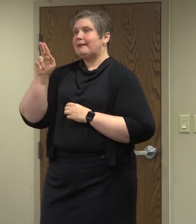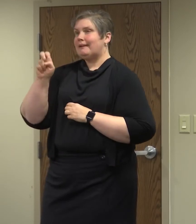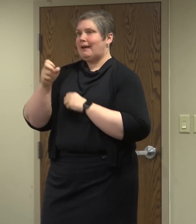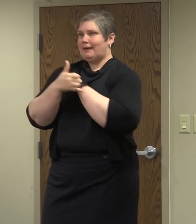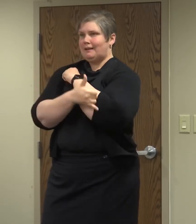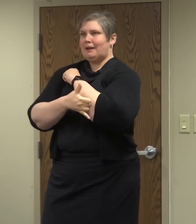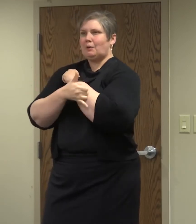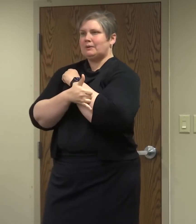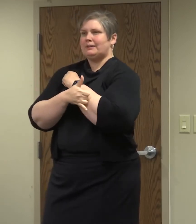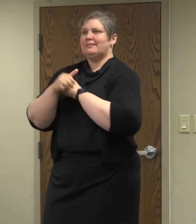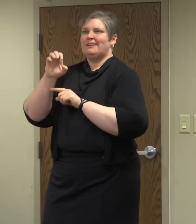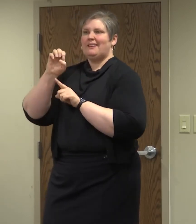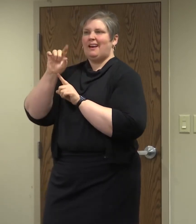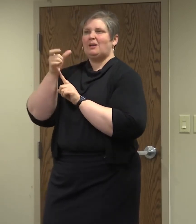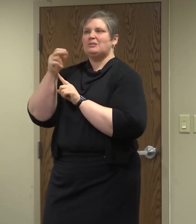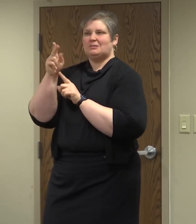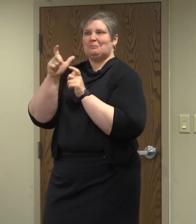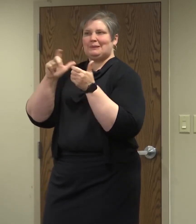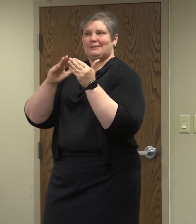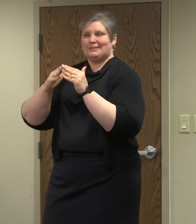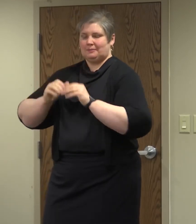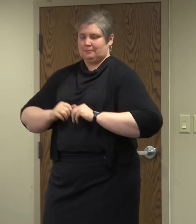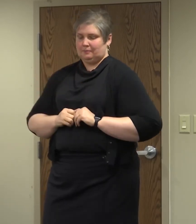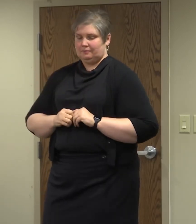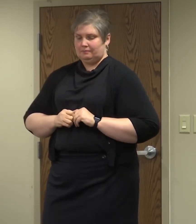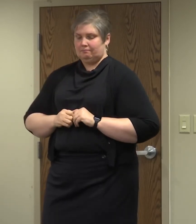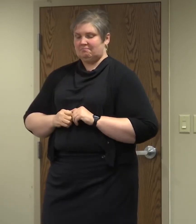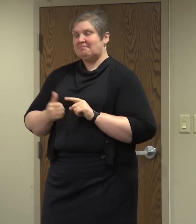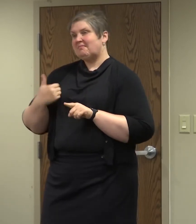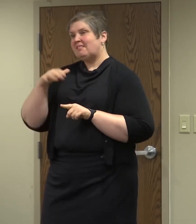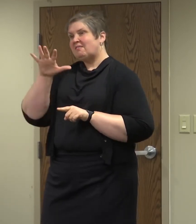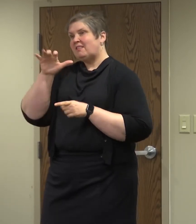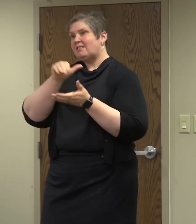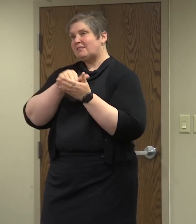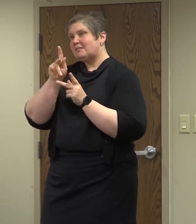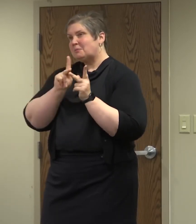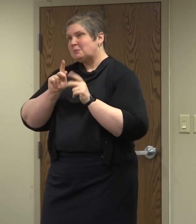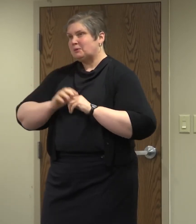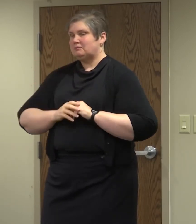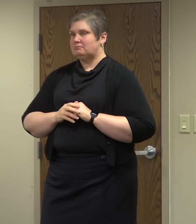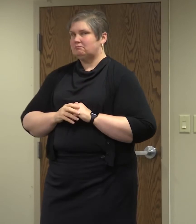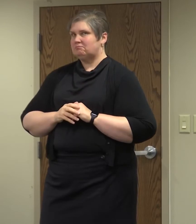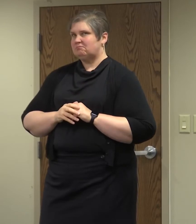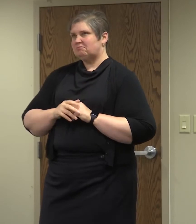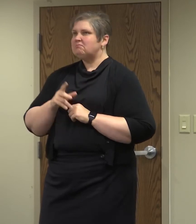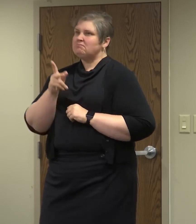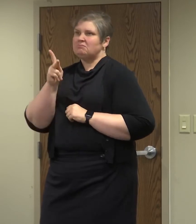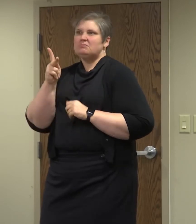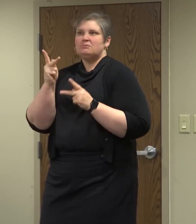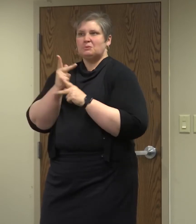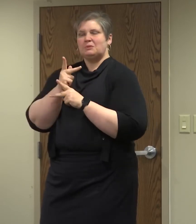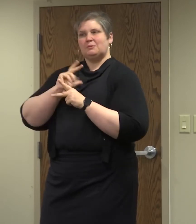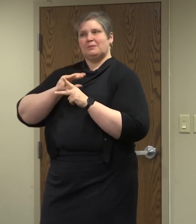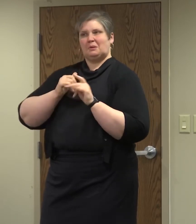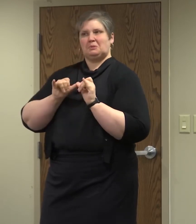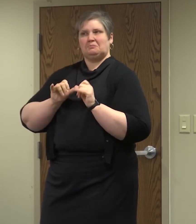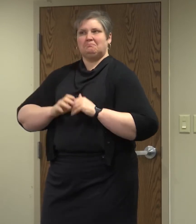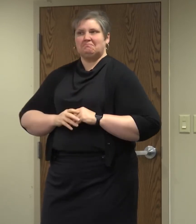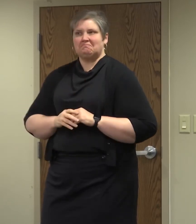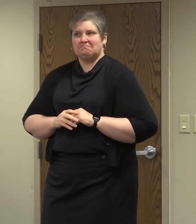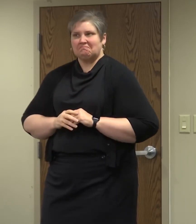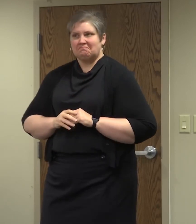of Elgin. They have about 500,000 population. It's about 2 times our